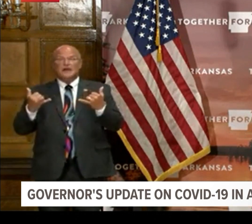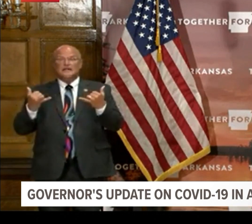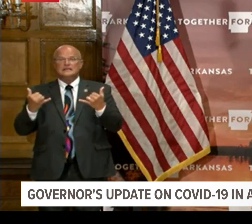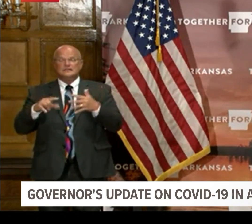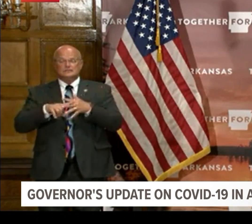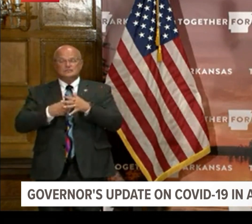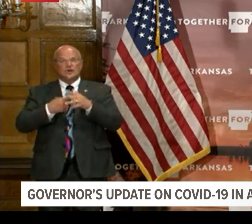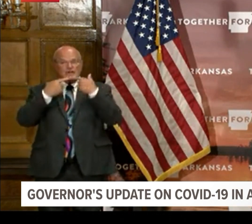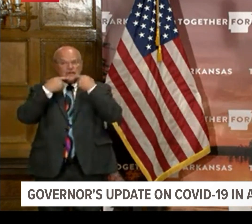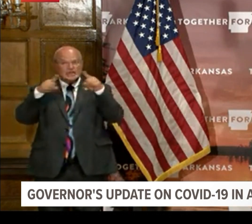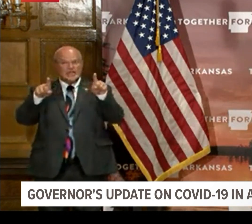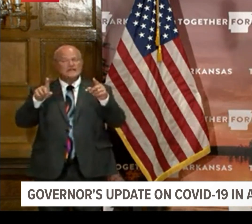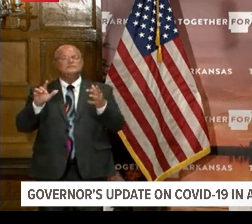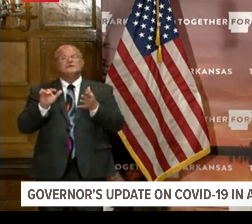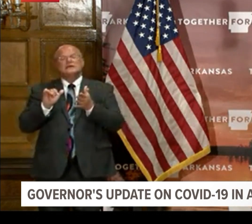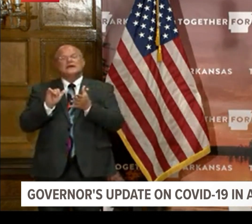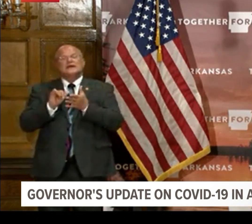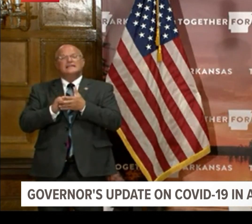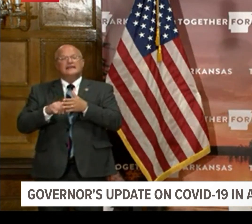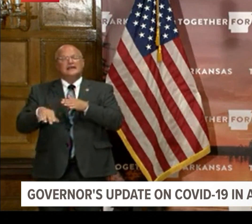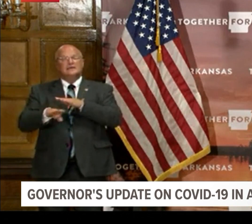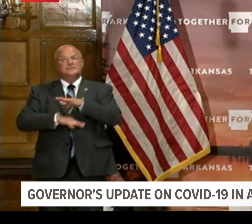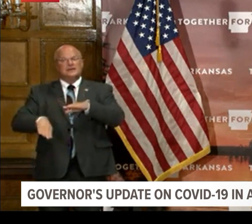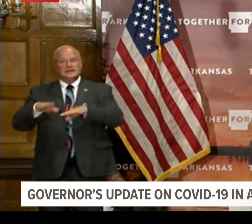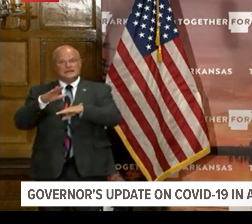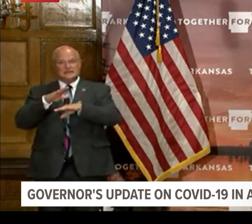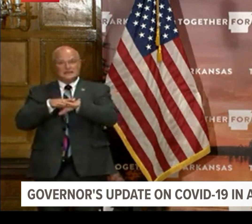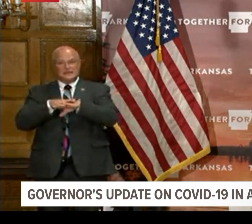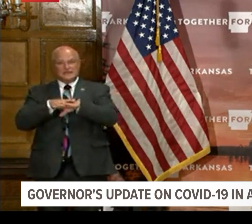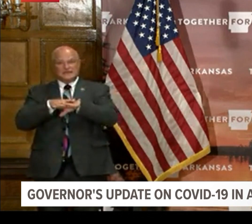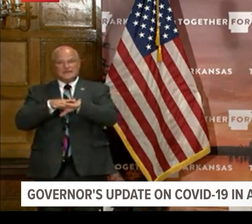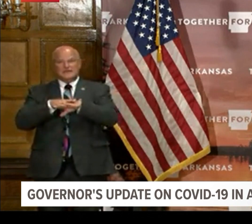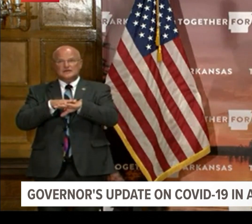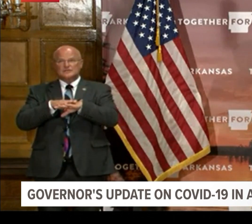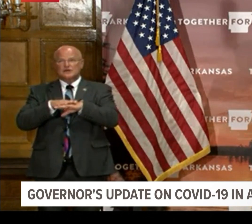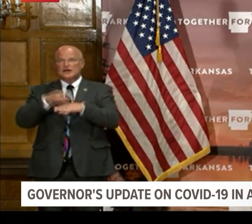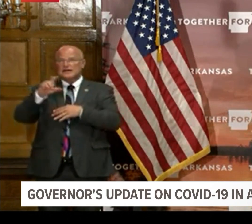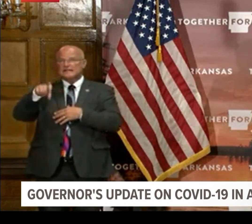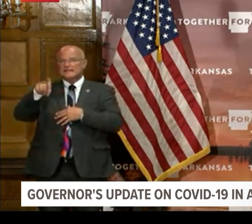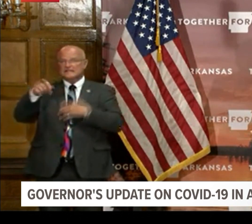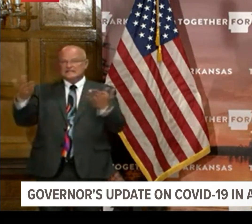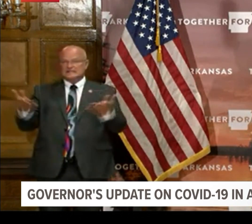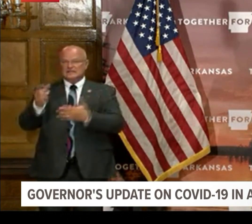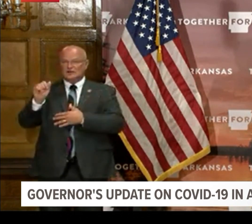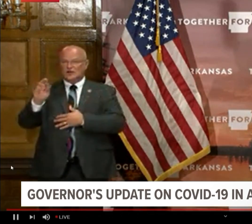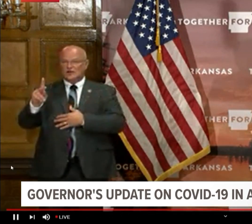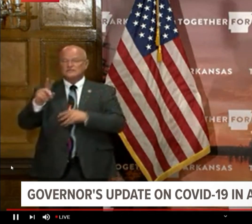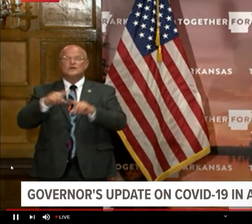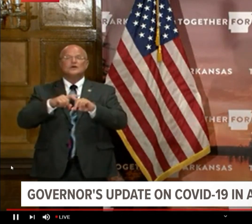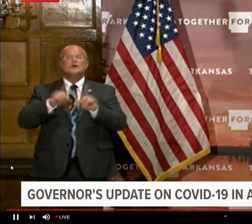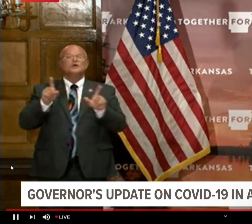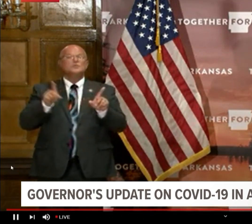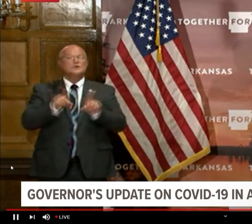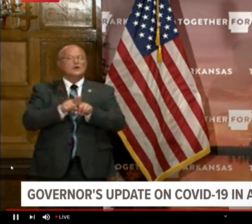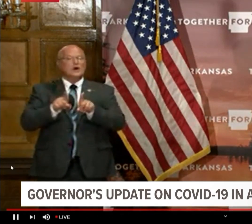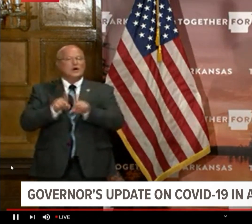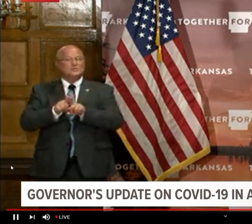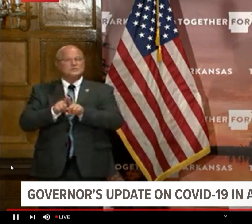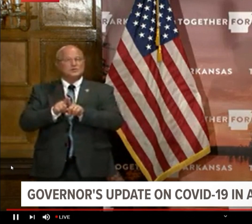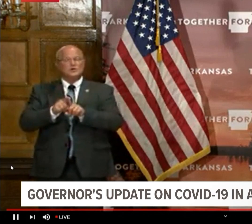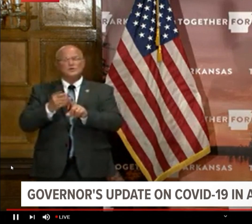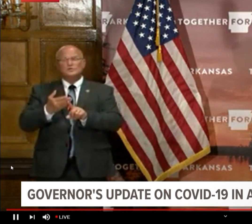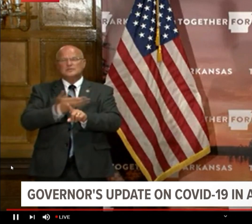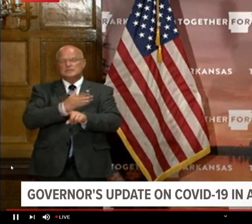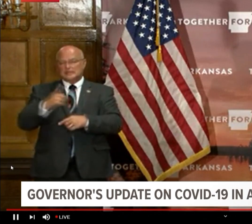announcement that based upon the need in Arkansas, but also the preliminary